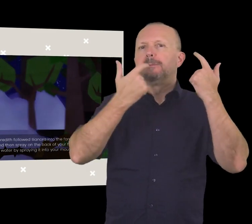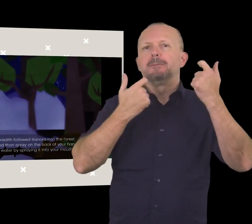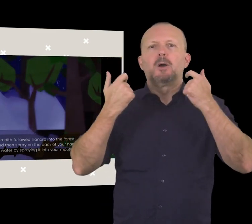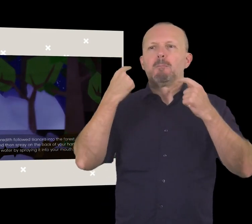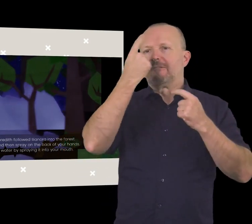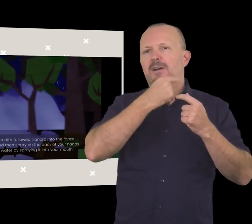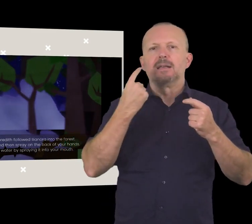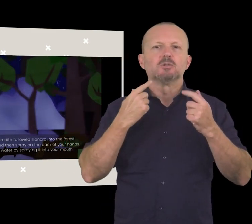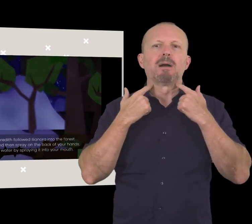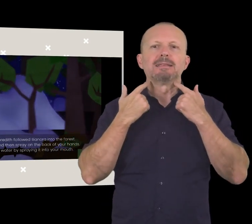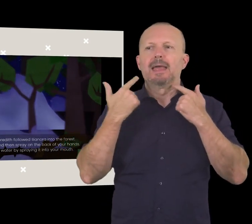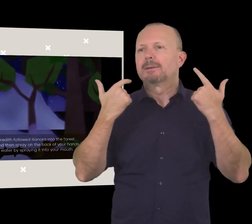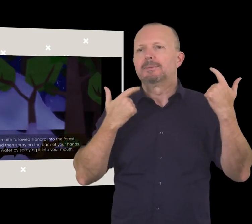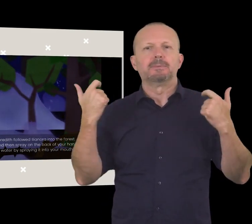neck.